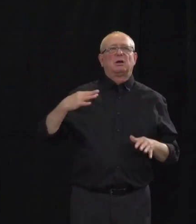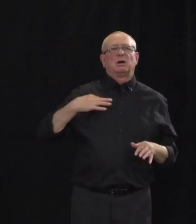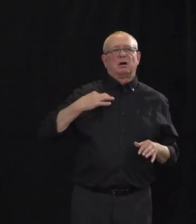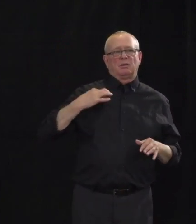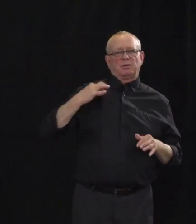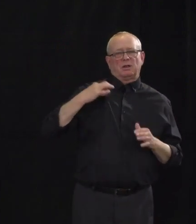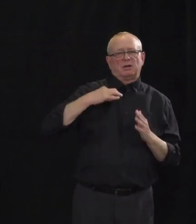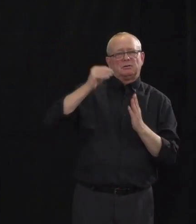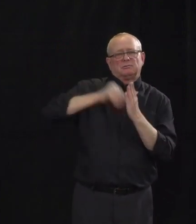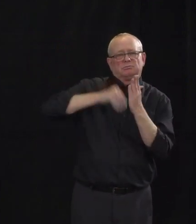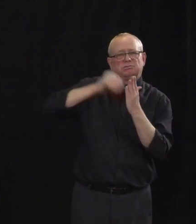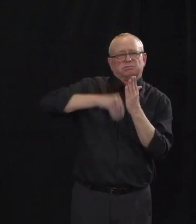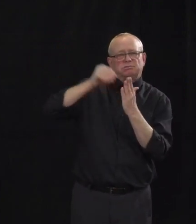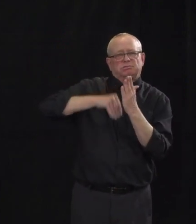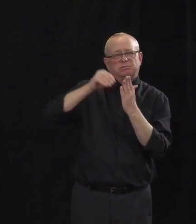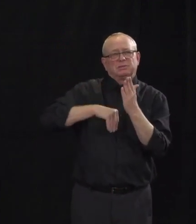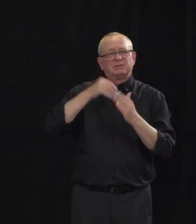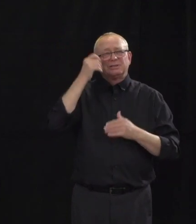never designed for this kind of